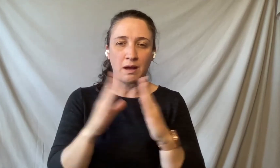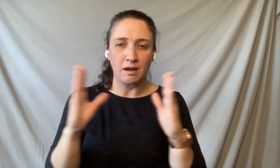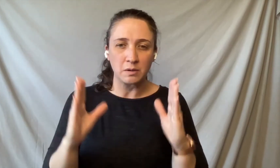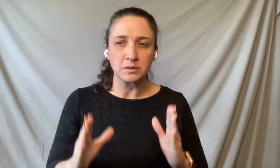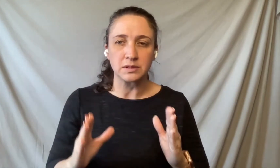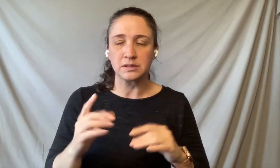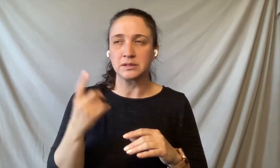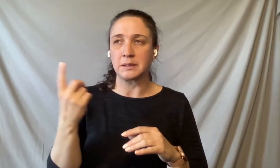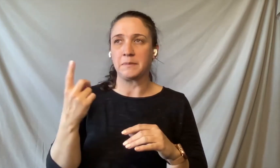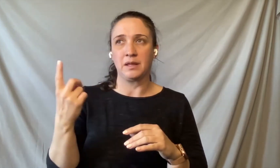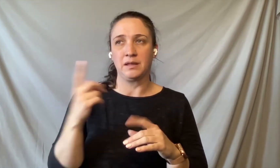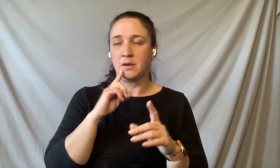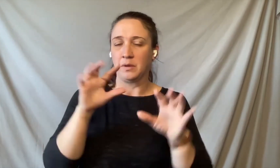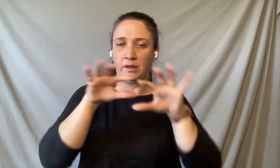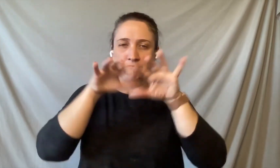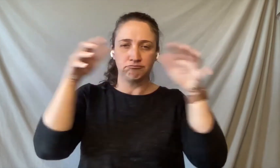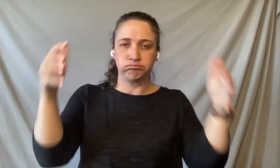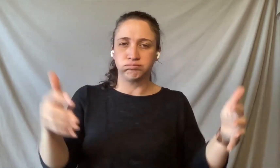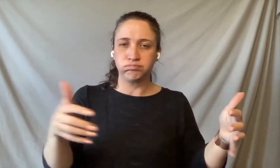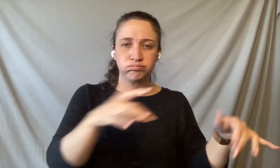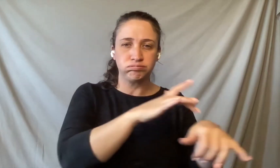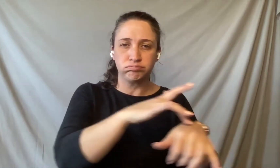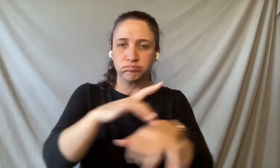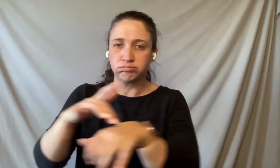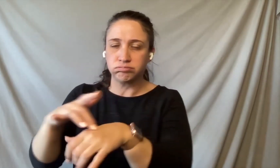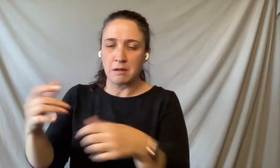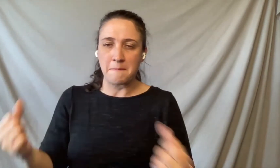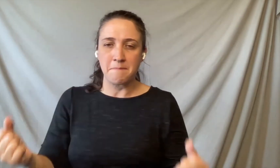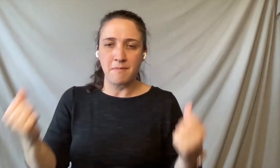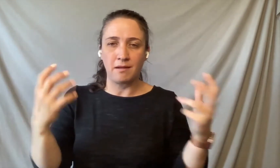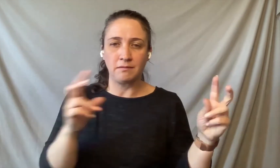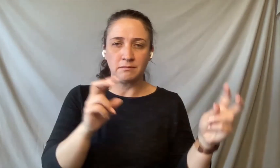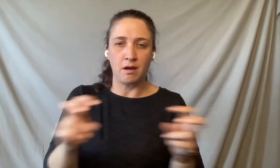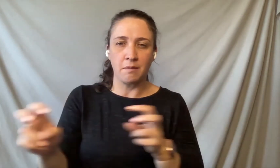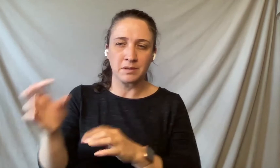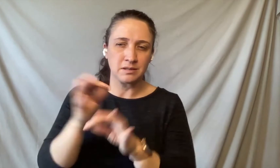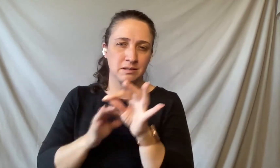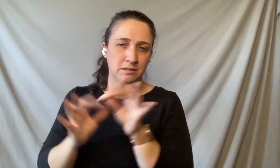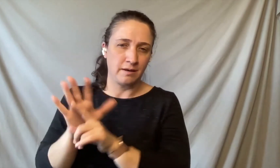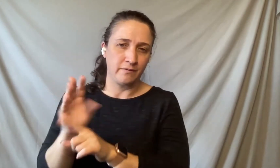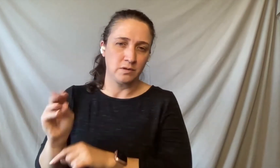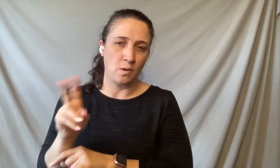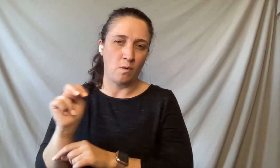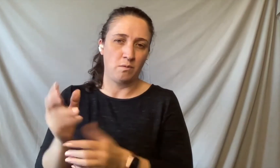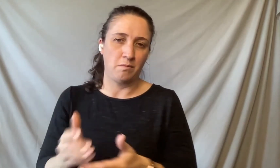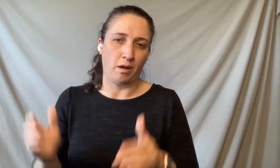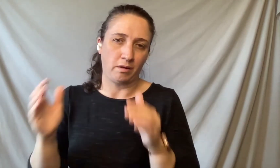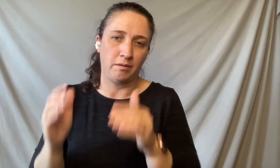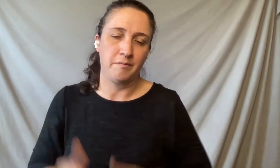that covers several areas rather than its own bucket per se.